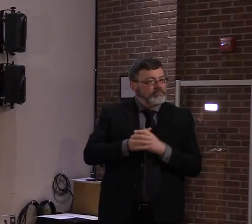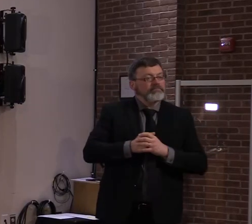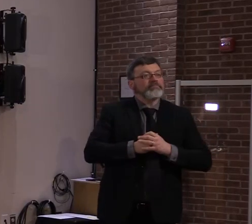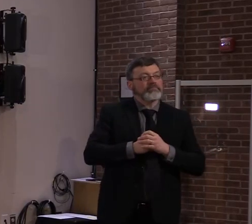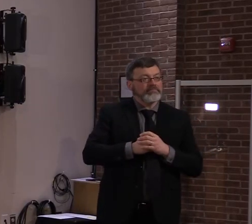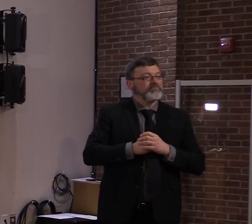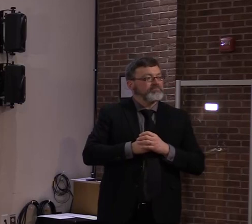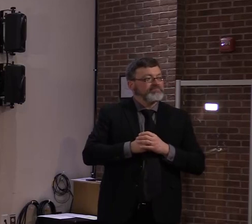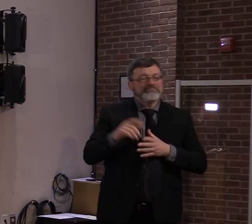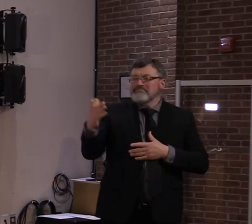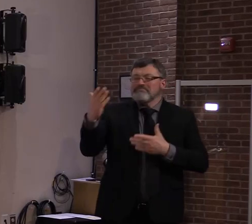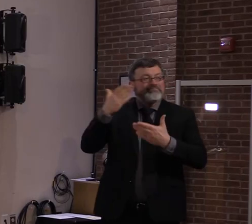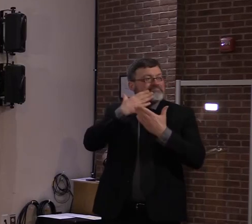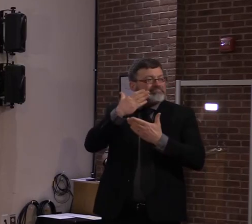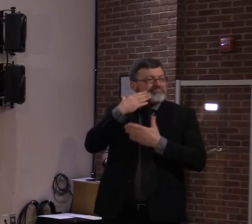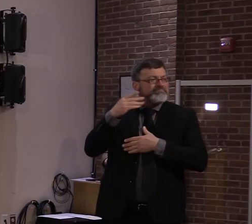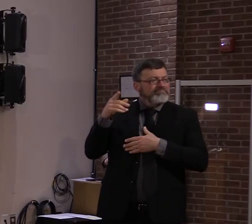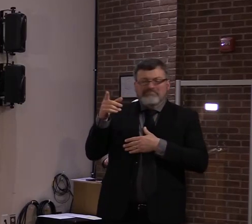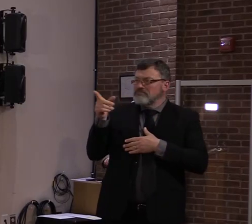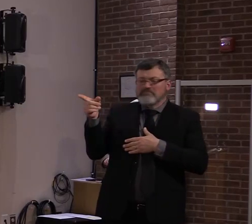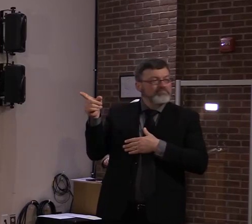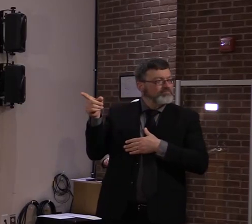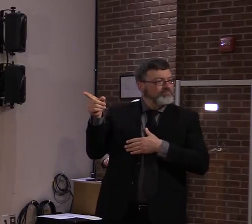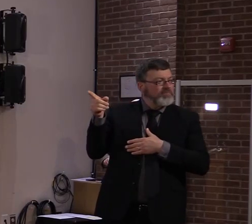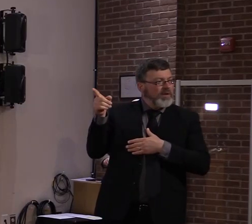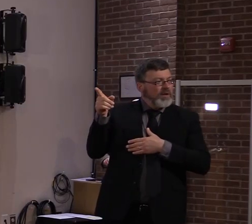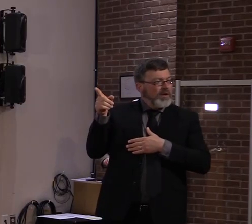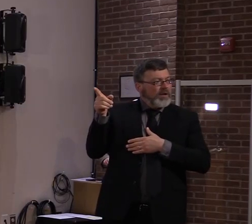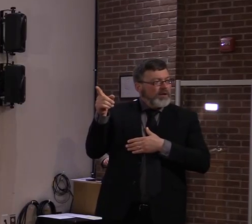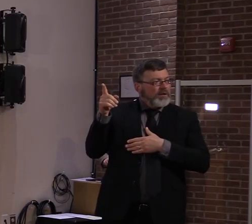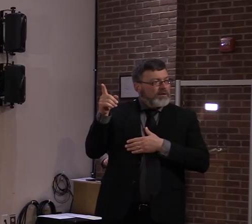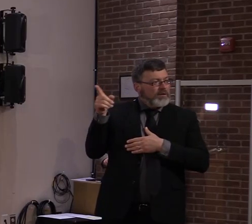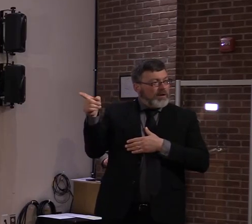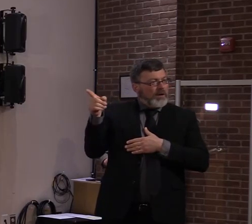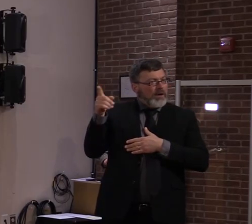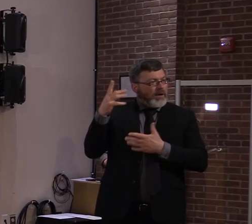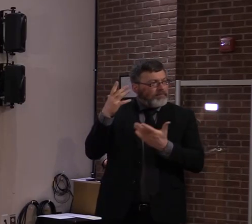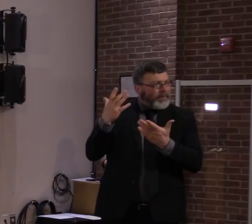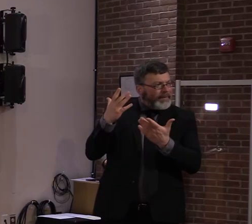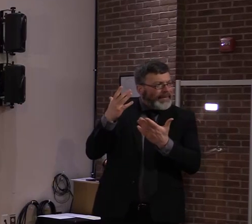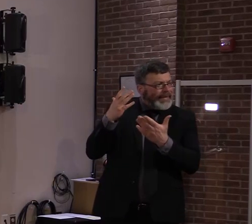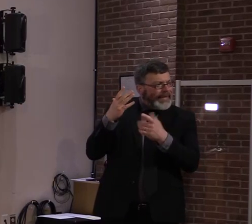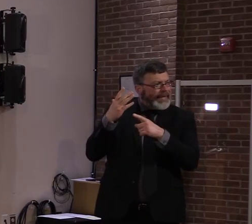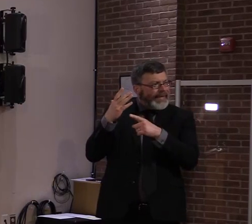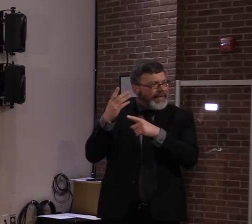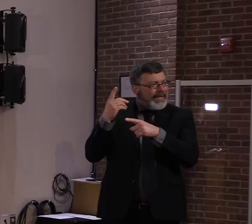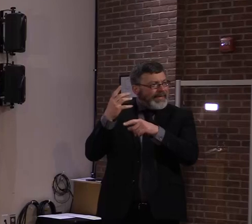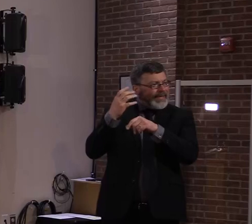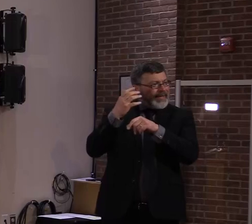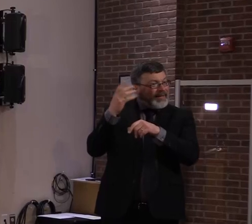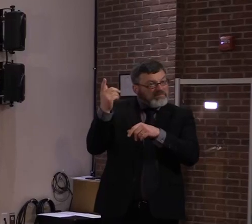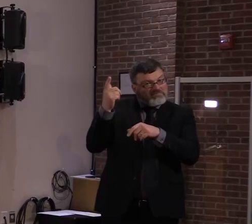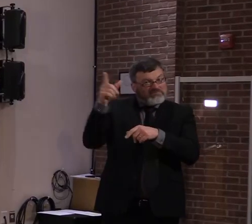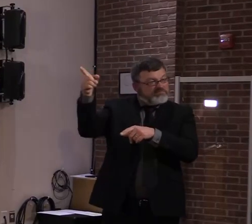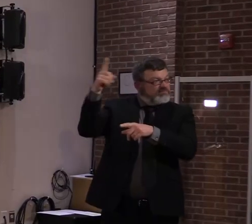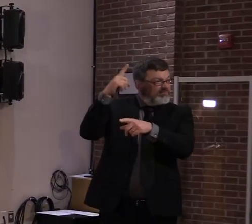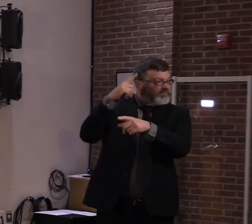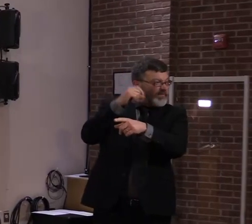you probably saw, the Senate approved a little over a $7 billion budget yesterday.